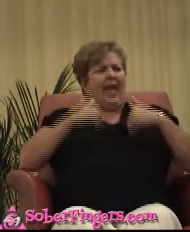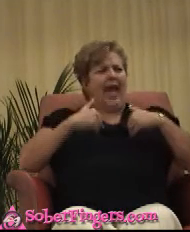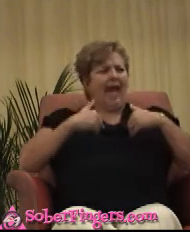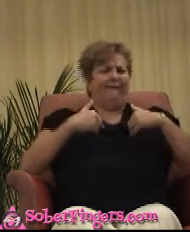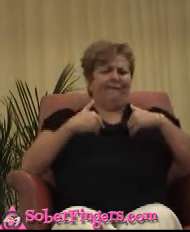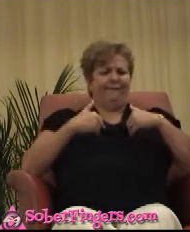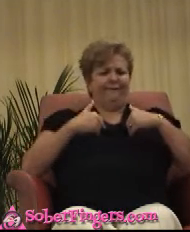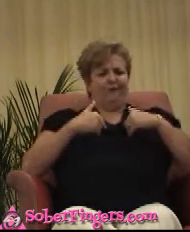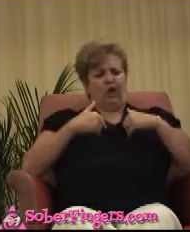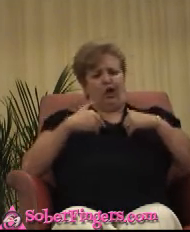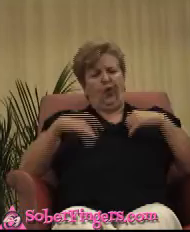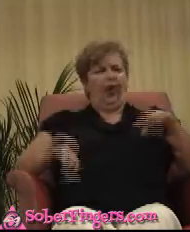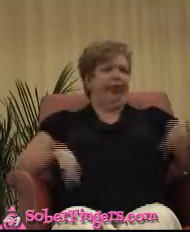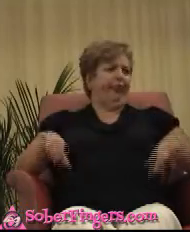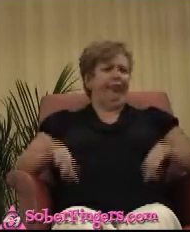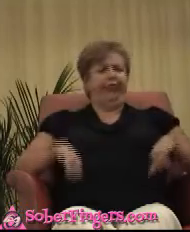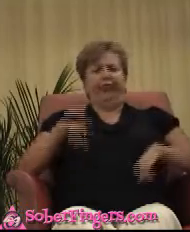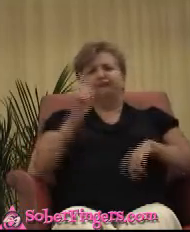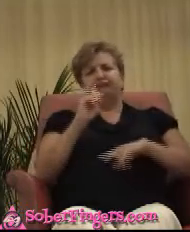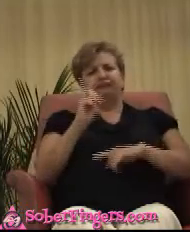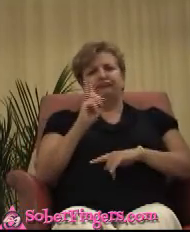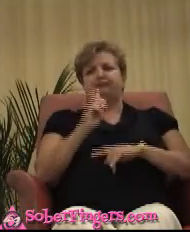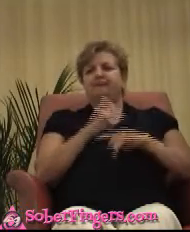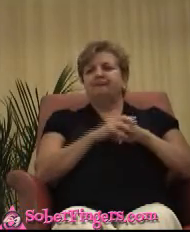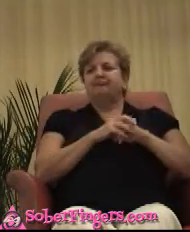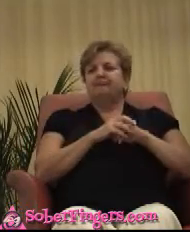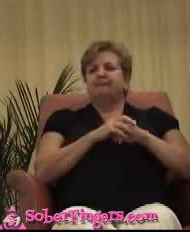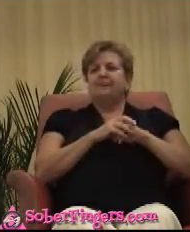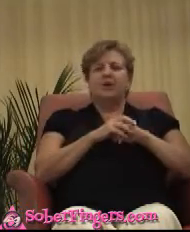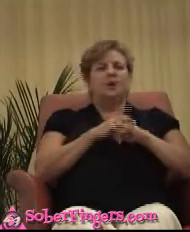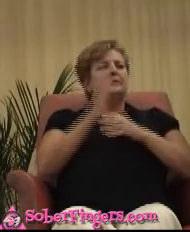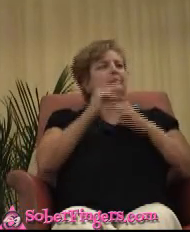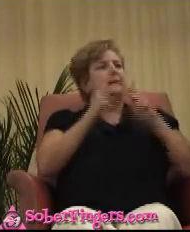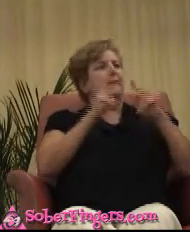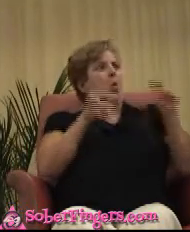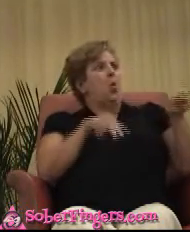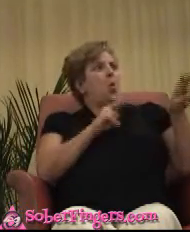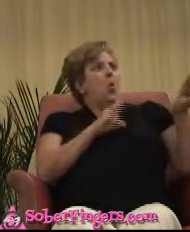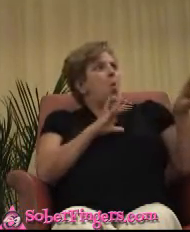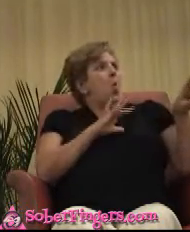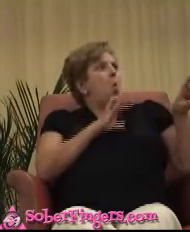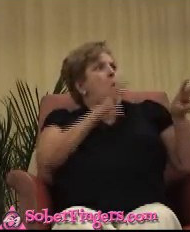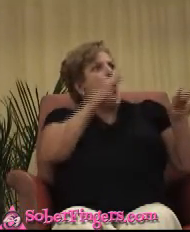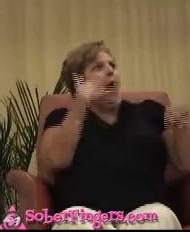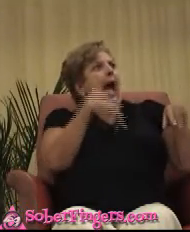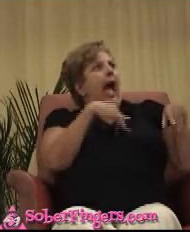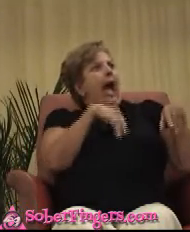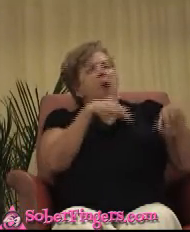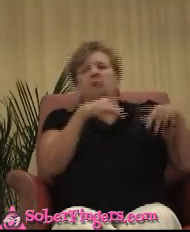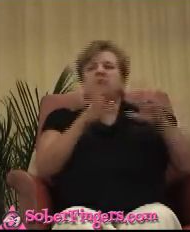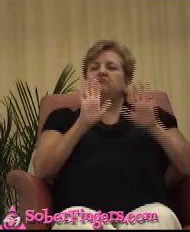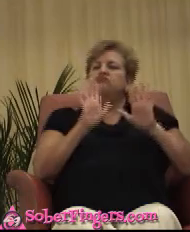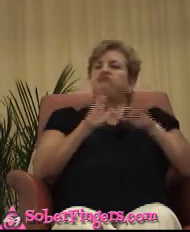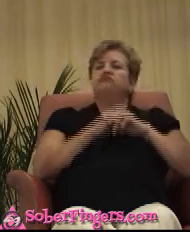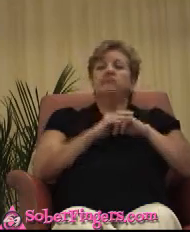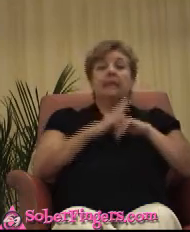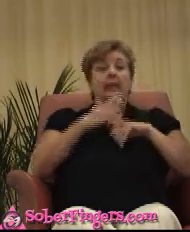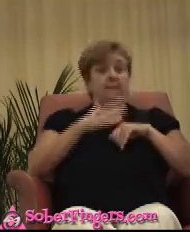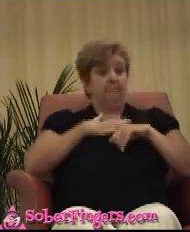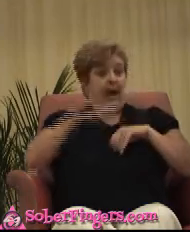concerned. I don't believe in celebrity status or anything else like that. That I think that, in my view,